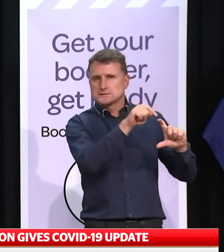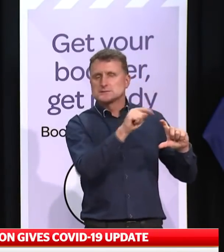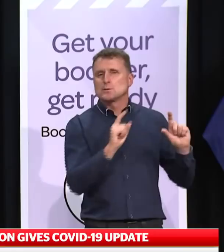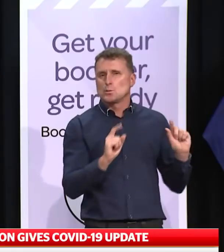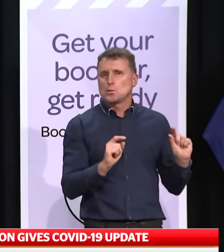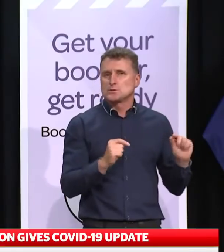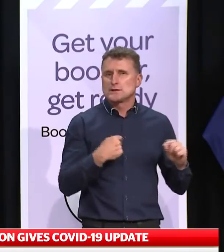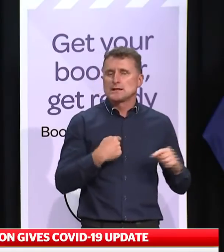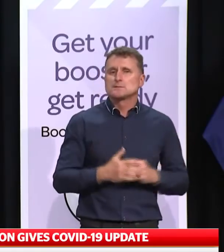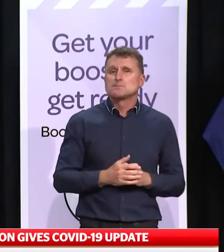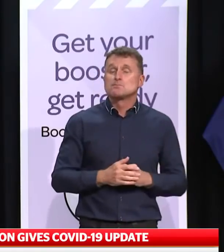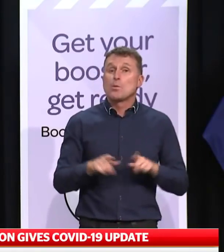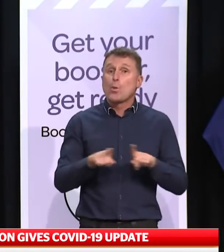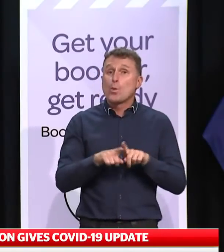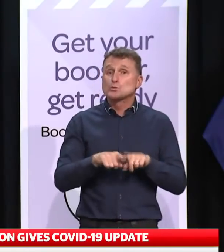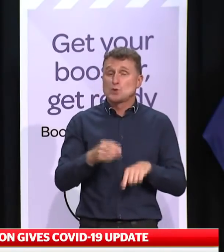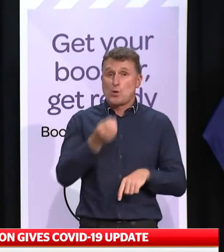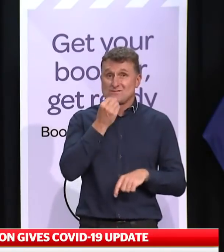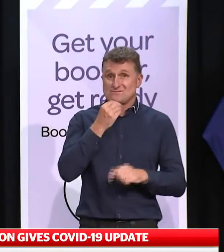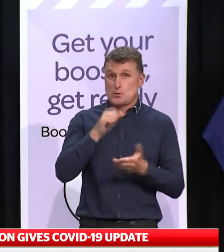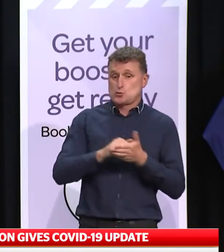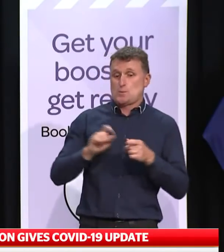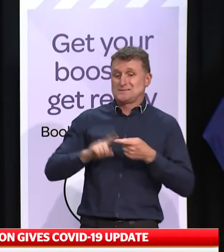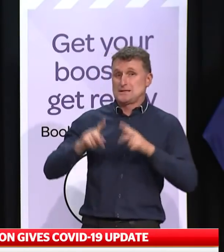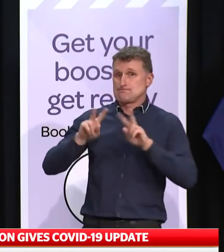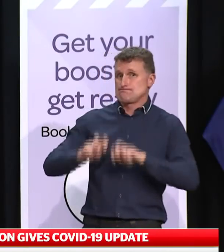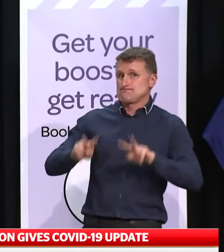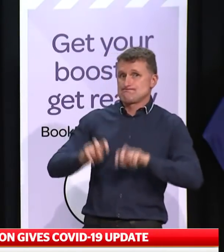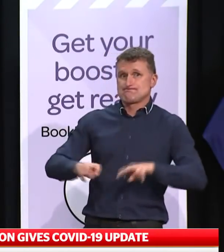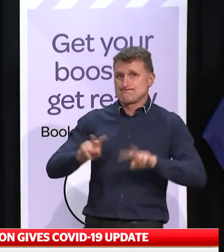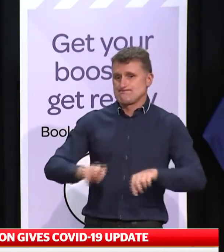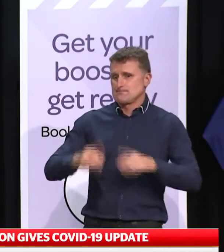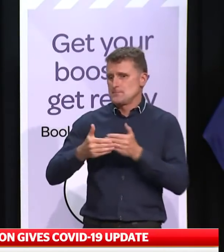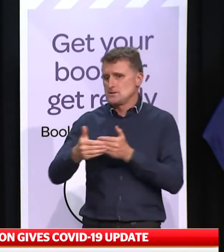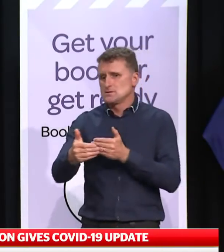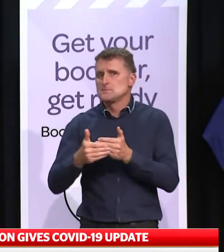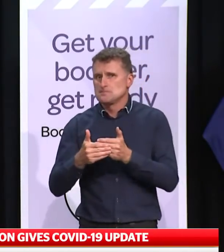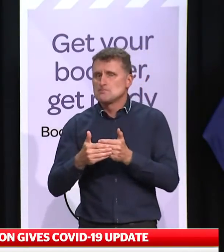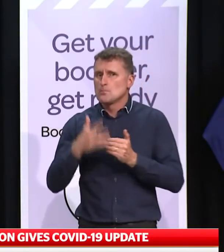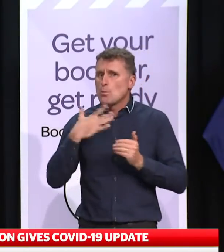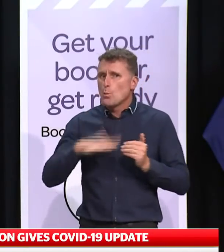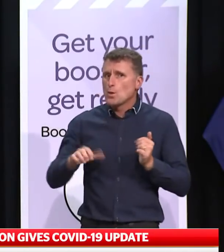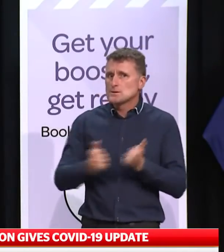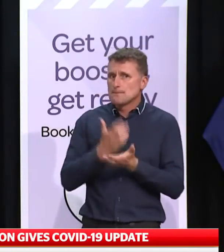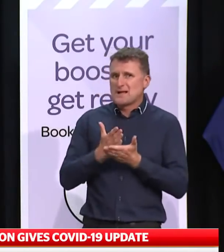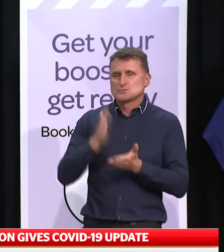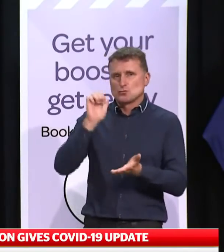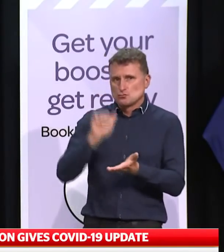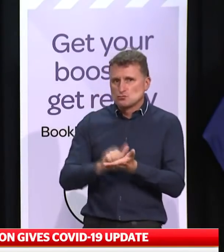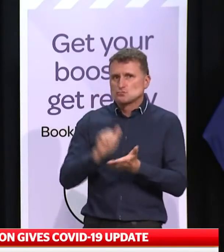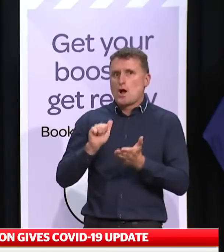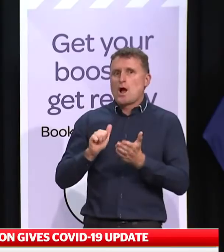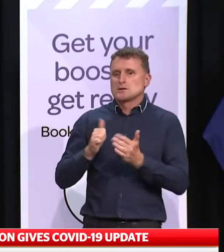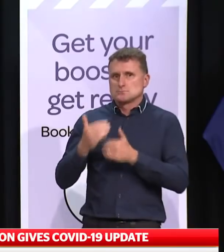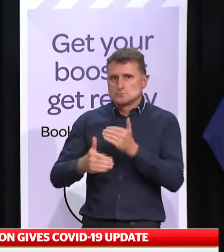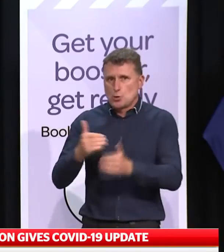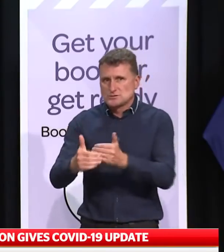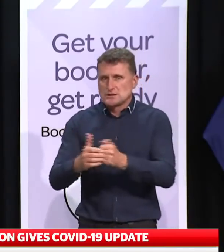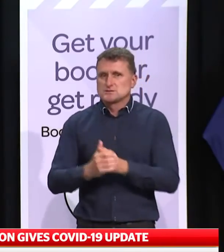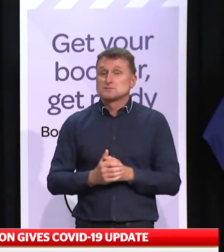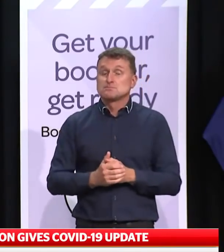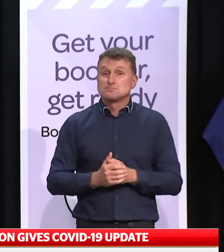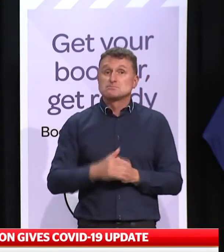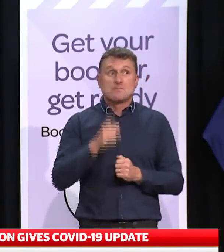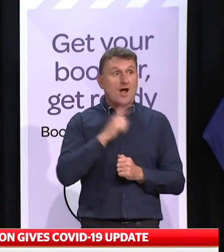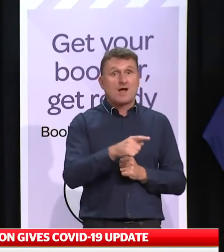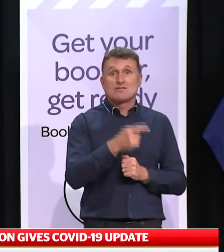it comes to supermarkets, that inquiry is underway, and we do want to make sure that we do that properly and thoroughly. As it happens, I think building